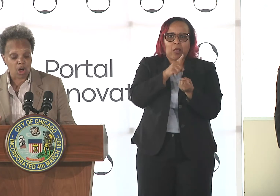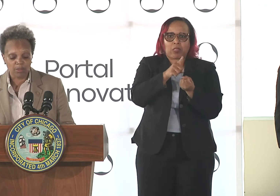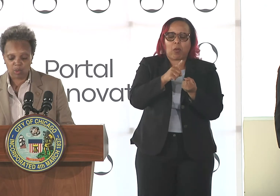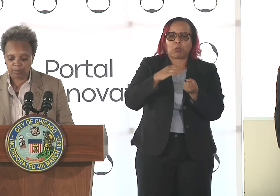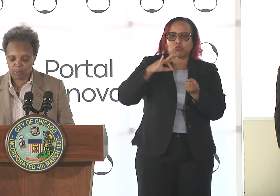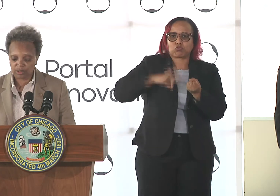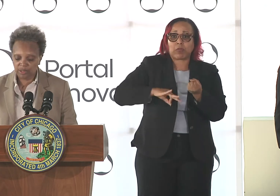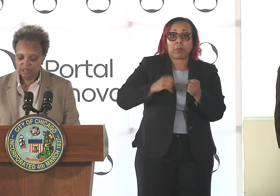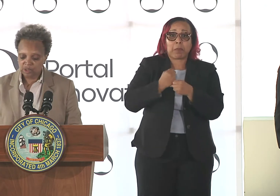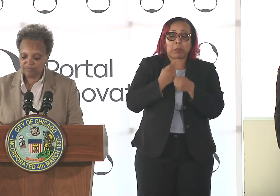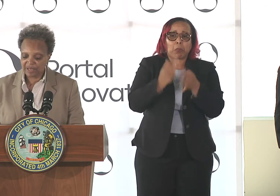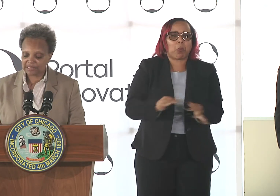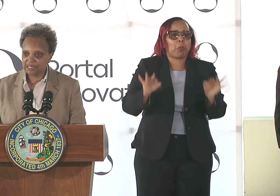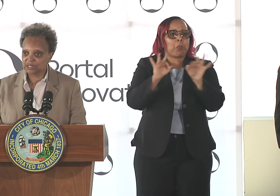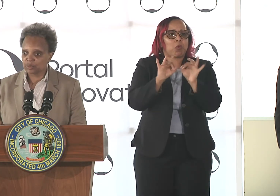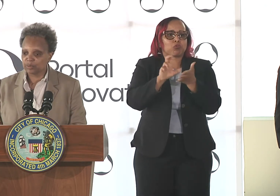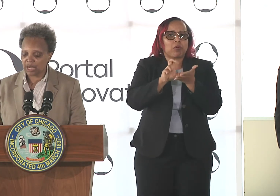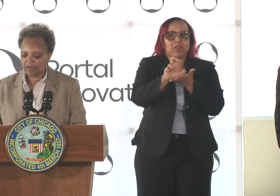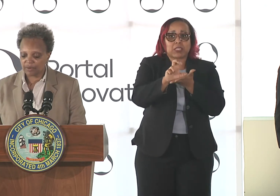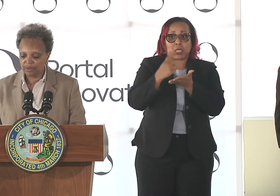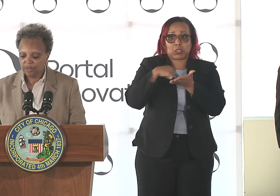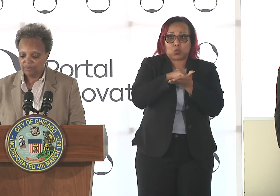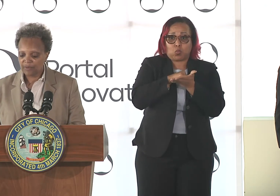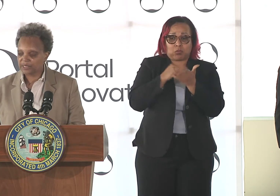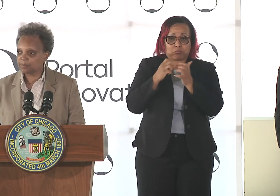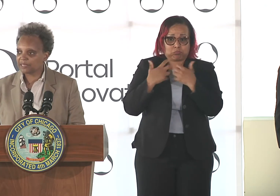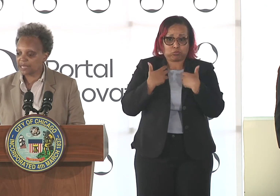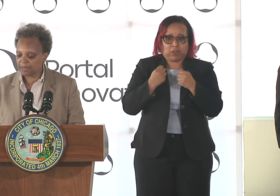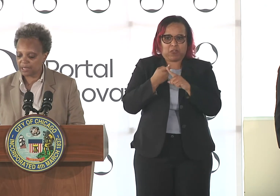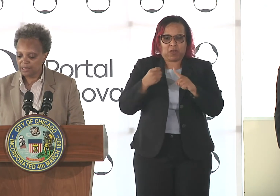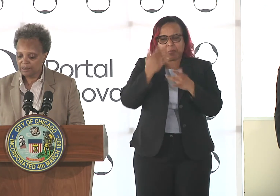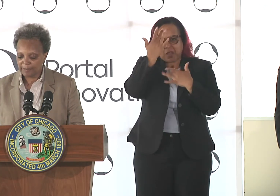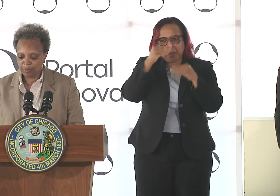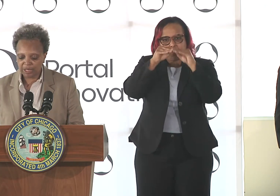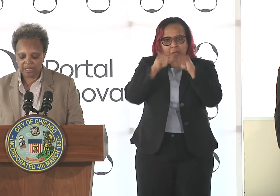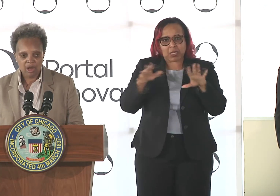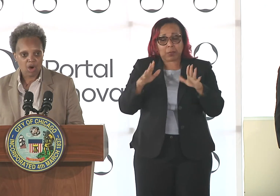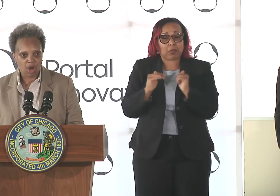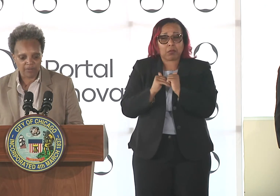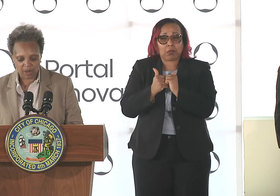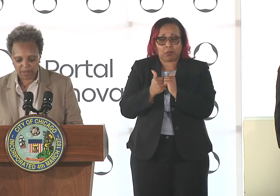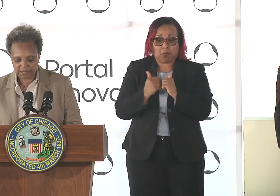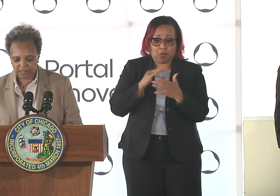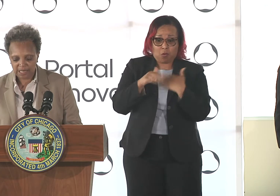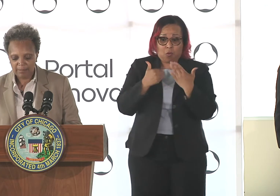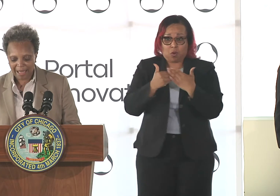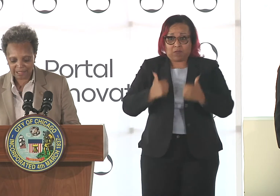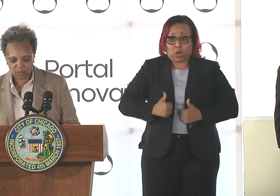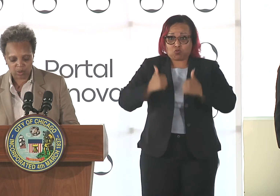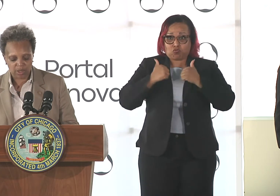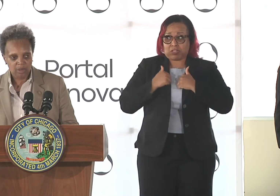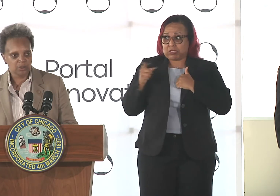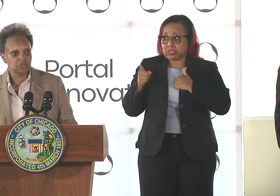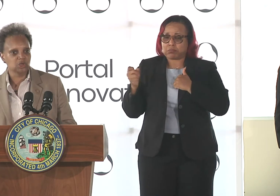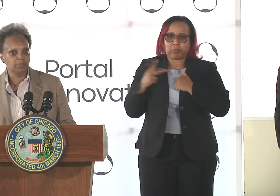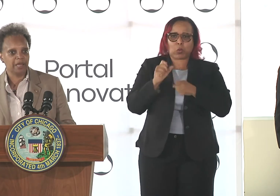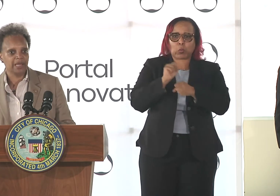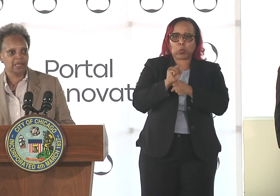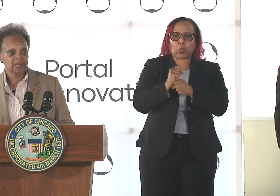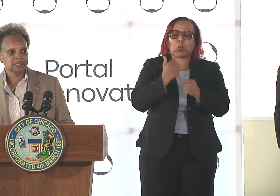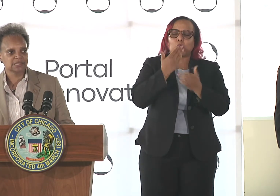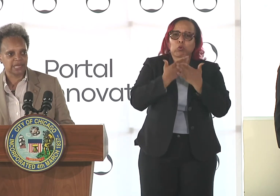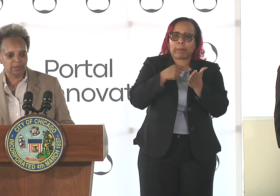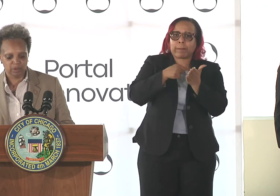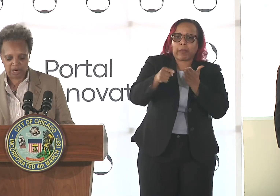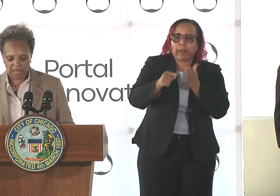them all the more important to invest in as we recover from this pandemic by putting all of our residents back to work with